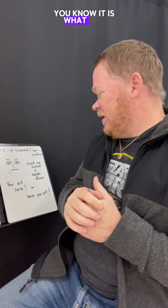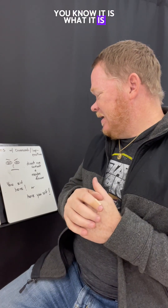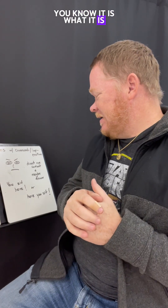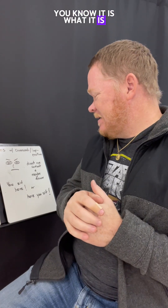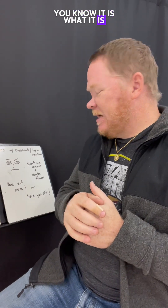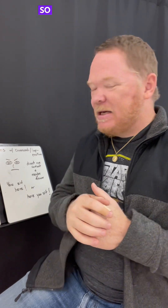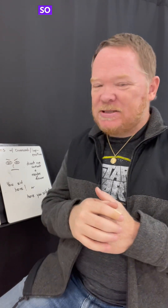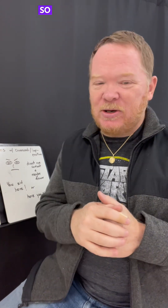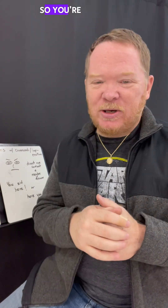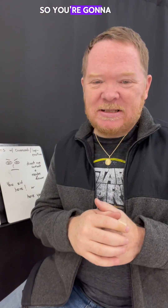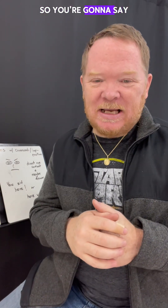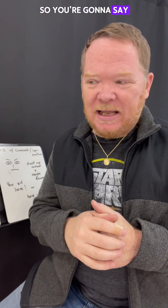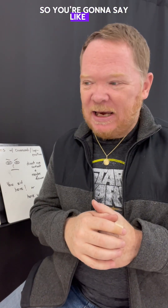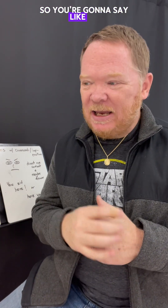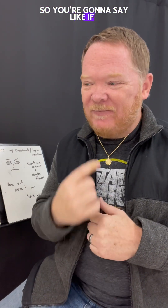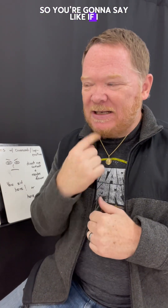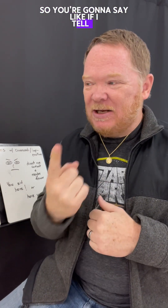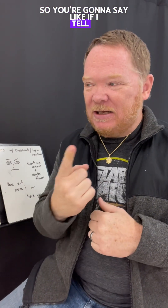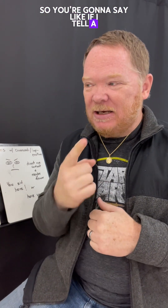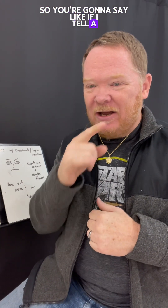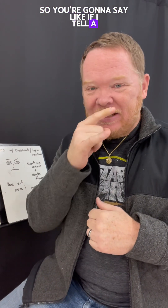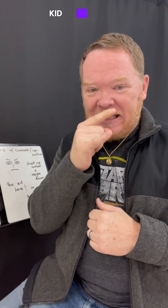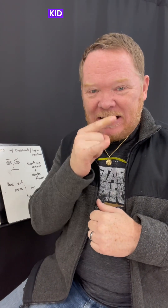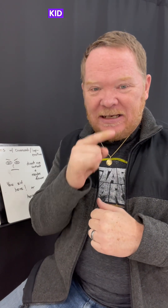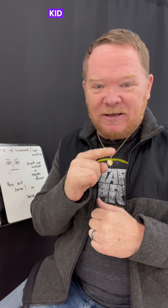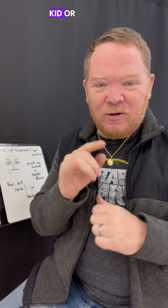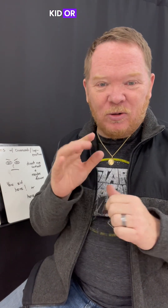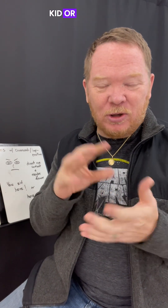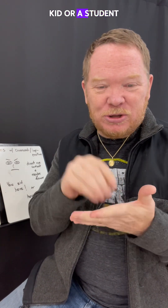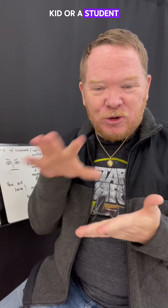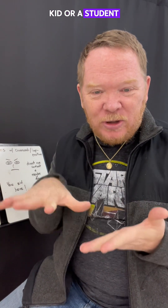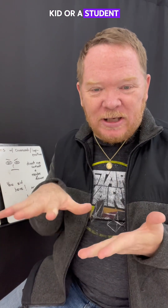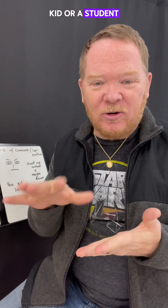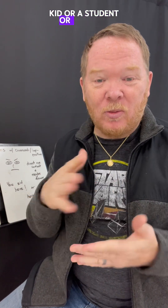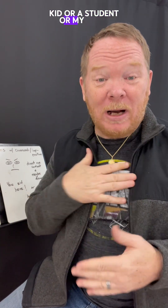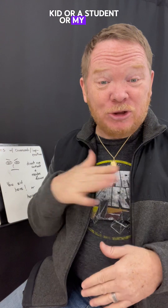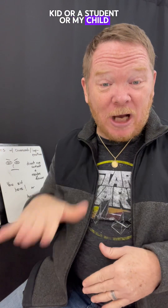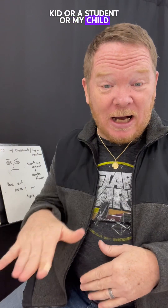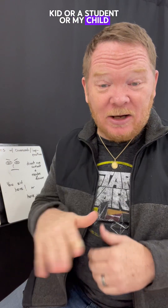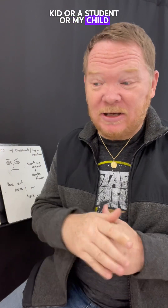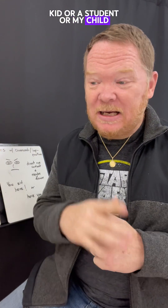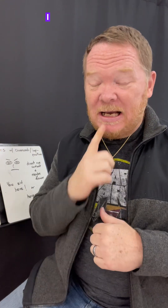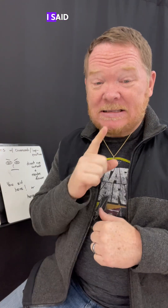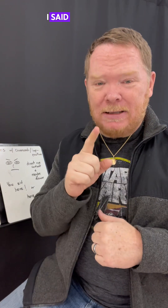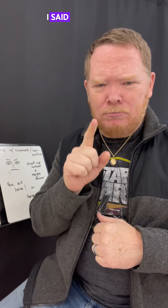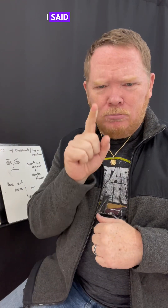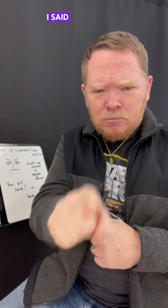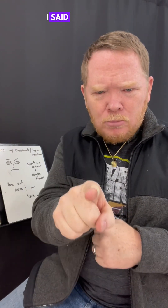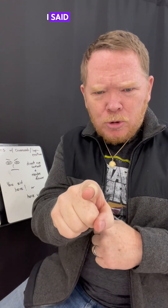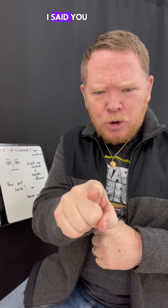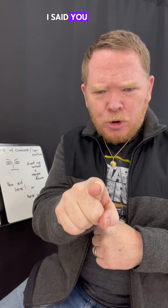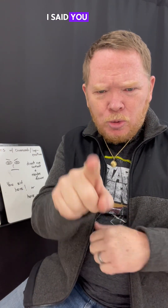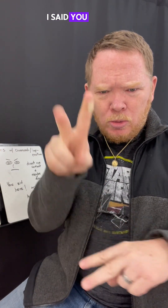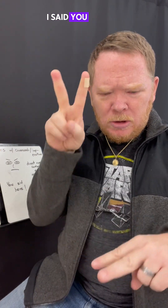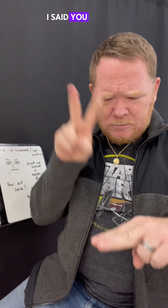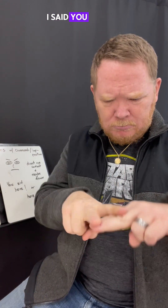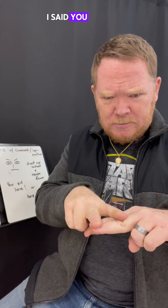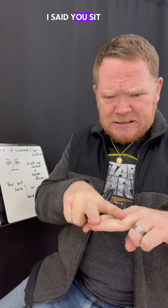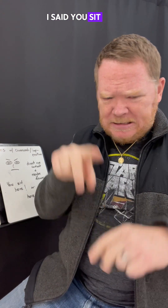is. So you're gonna say, like, if I tell a kid or a student or my child, I said, you